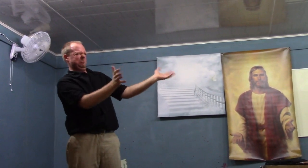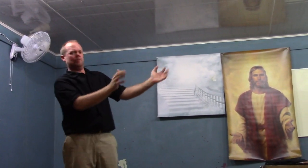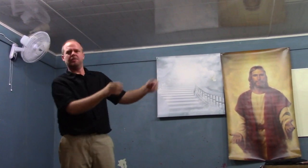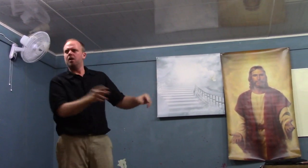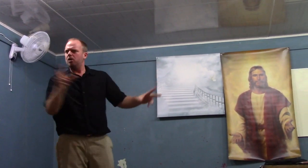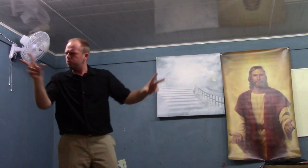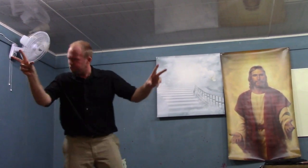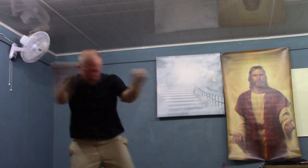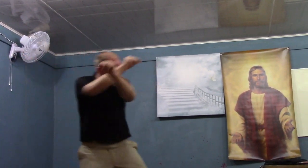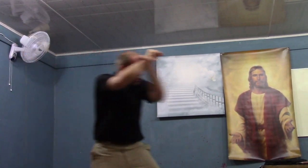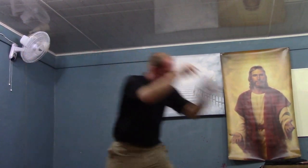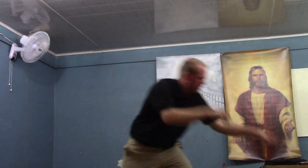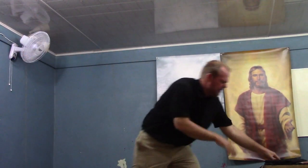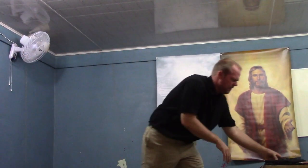rules and whatnot. No.